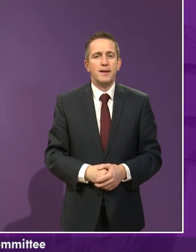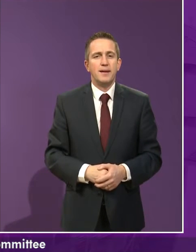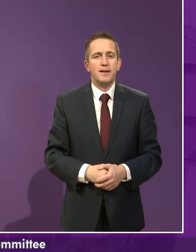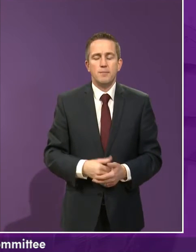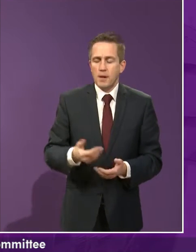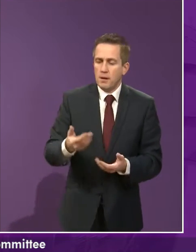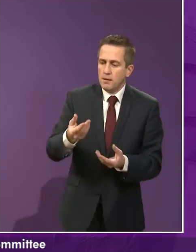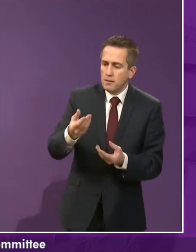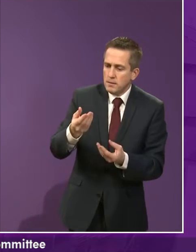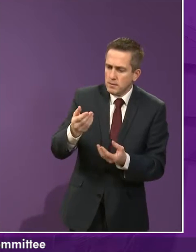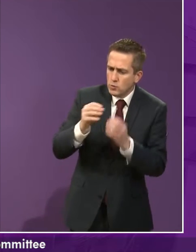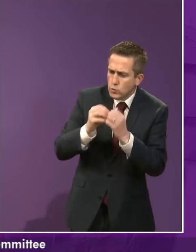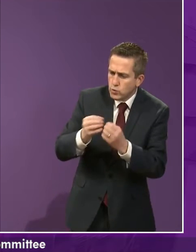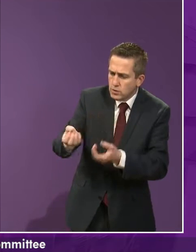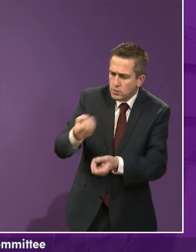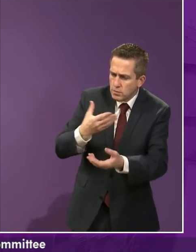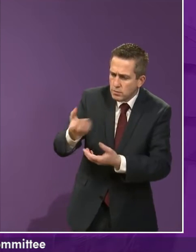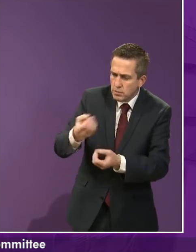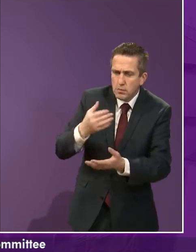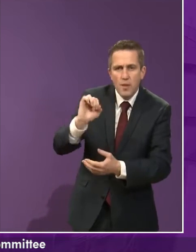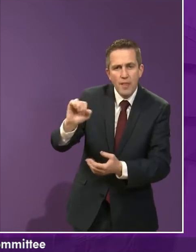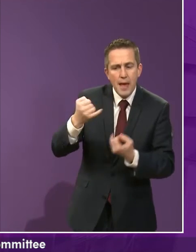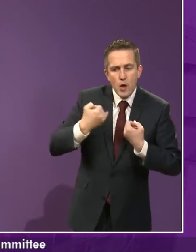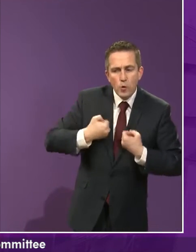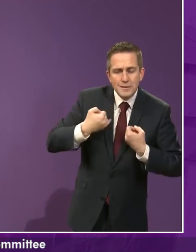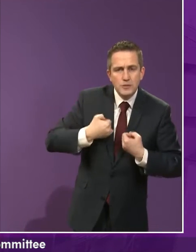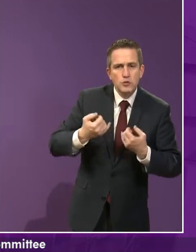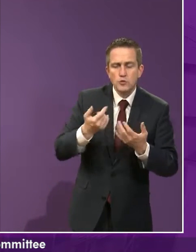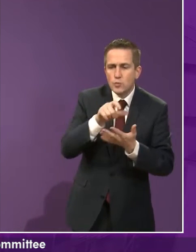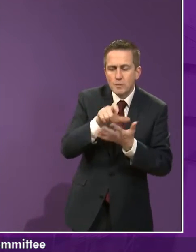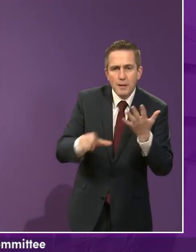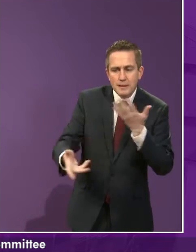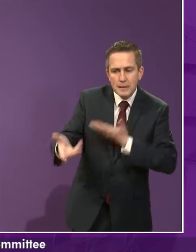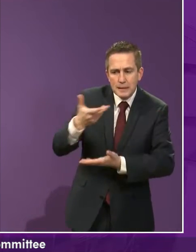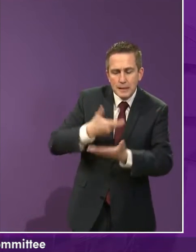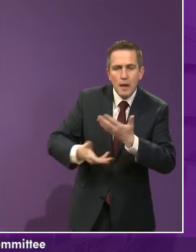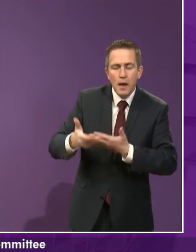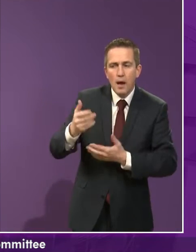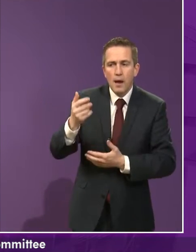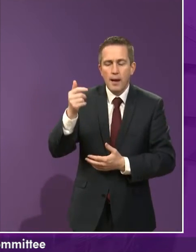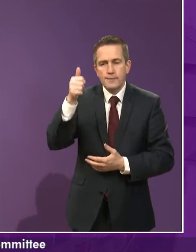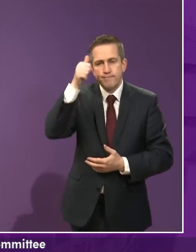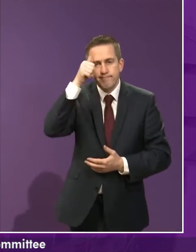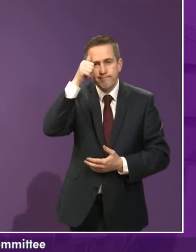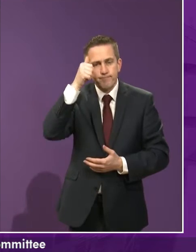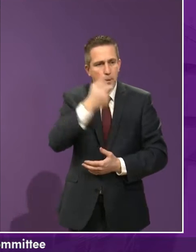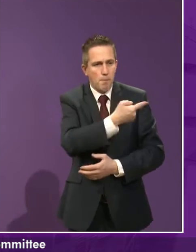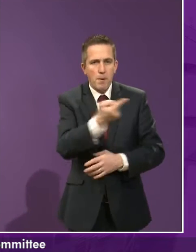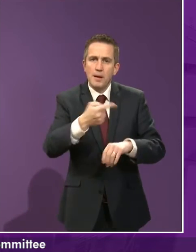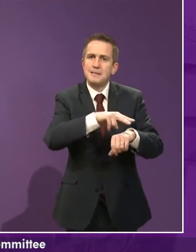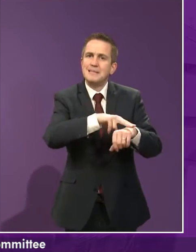these conditions are probably conditions that staff across the university